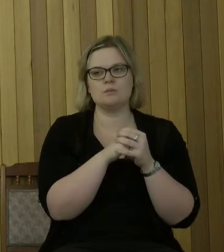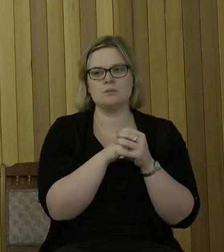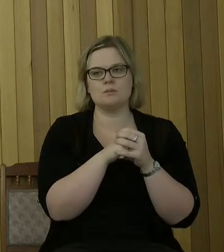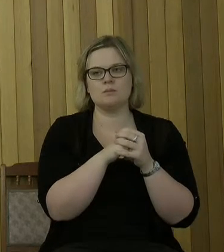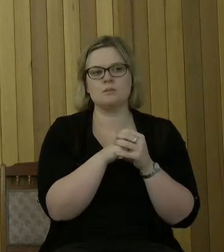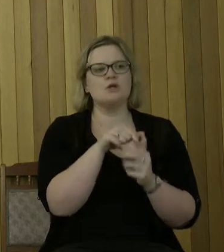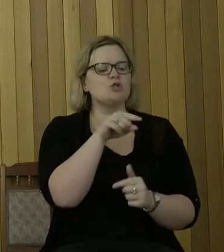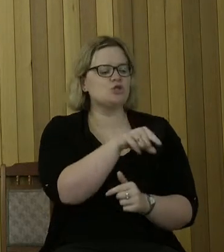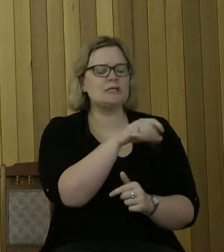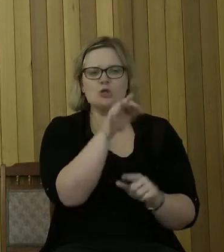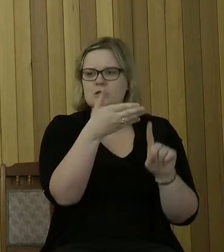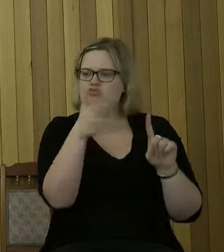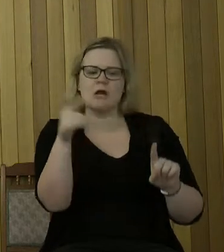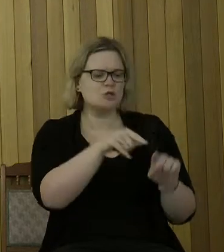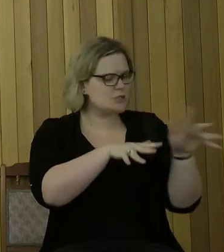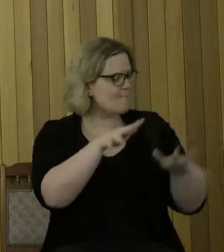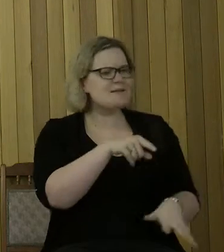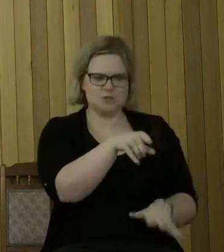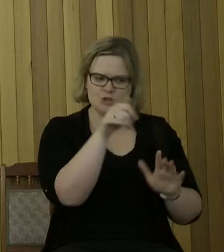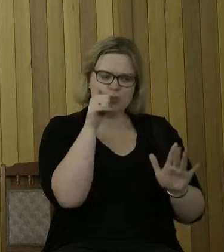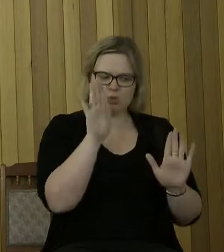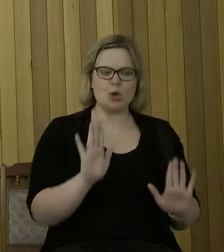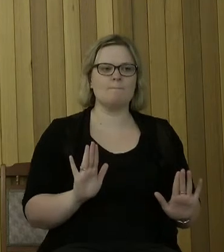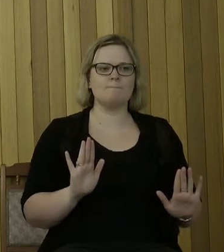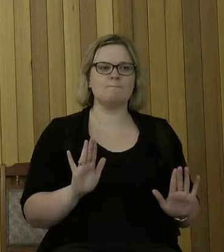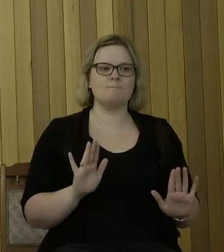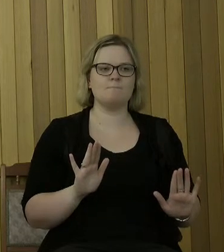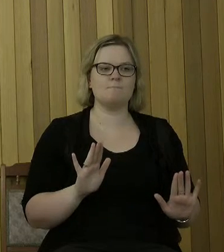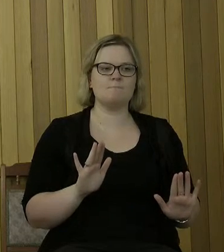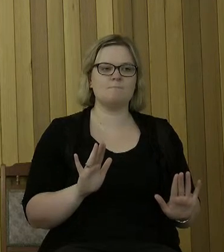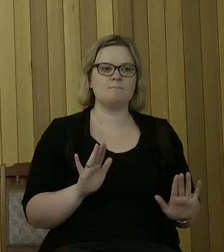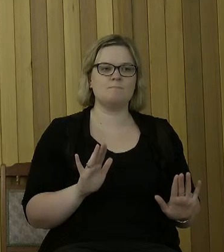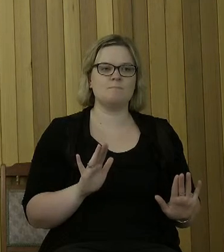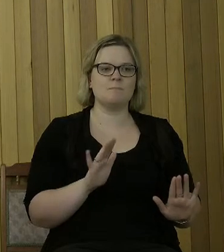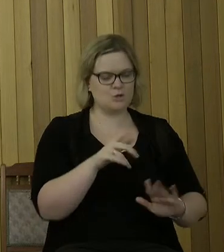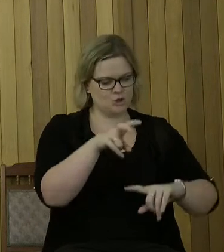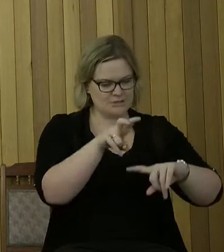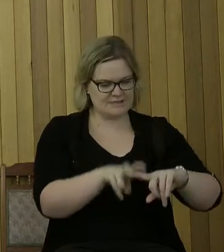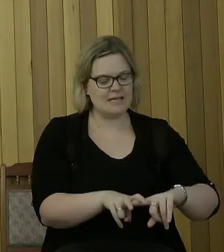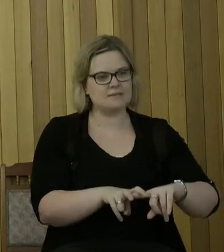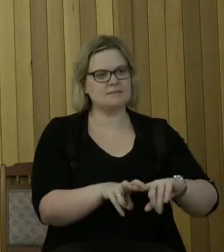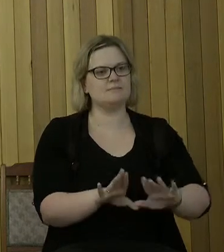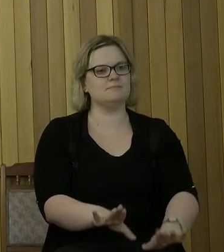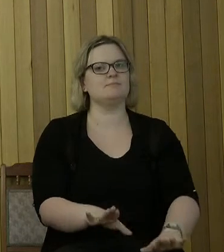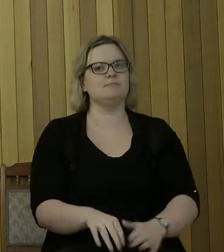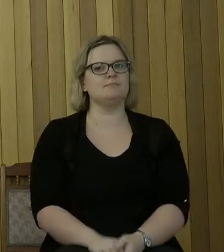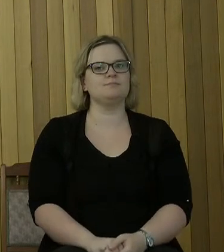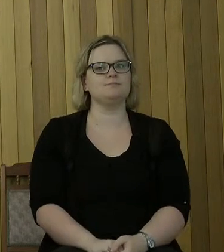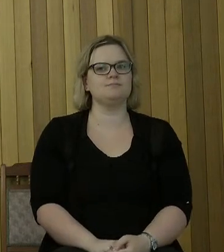She wasn't distracted. She didn't get busy. She sat at my feet.